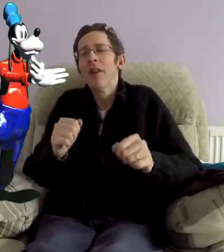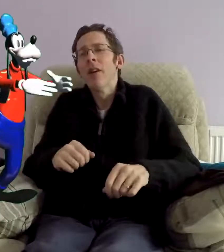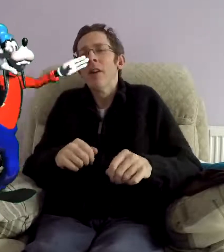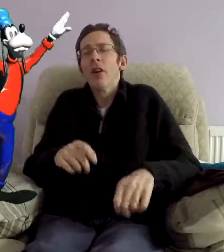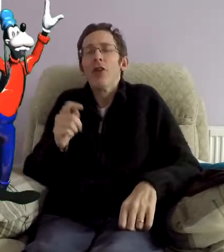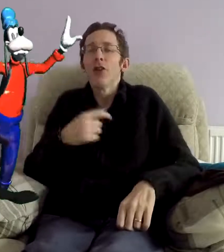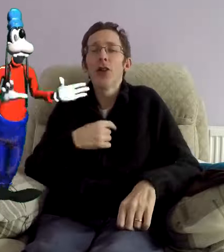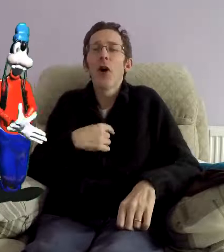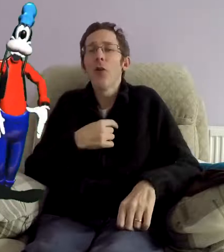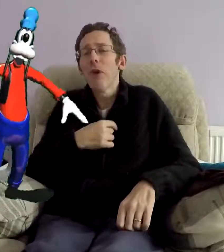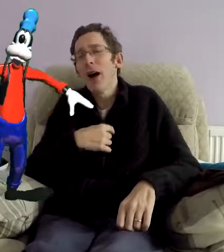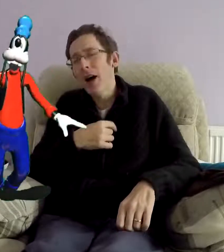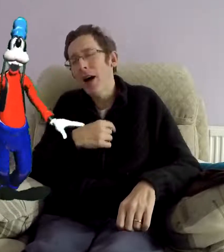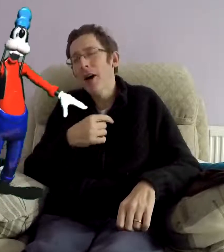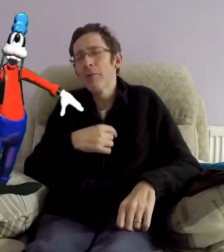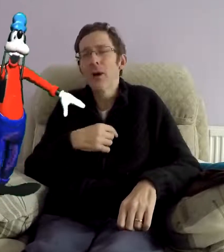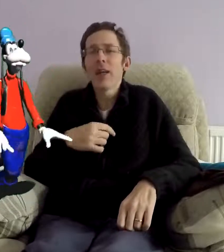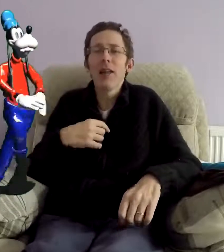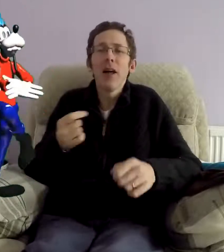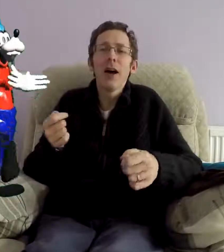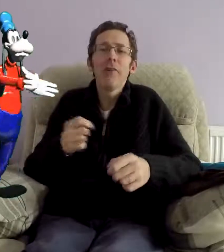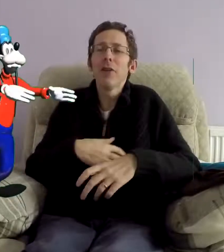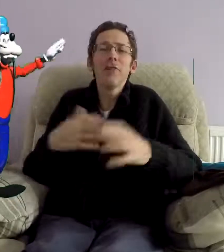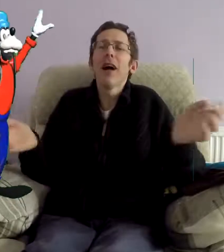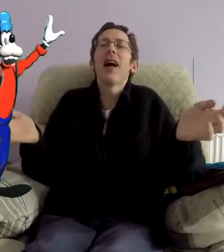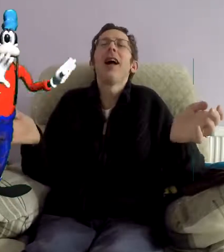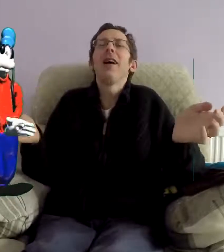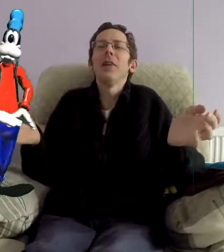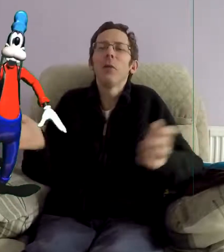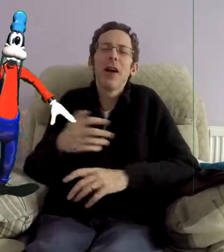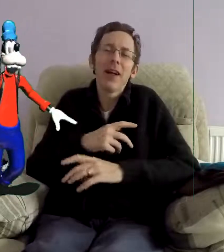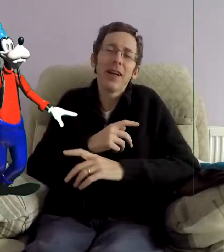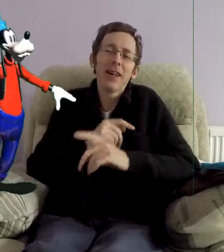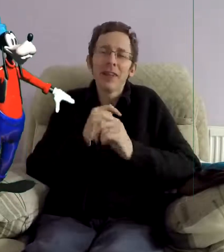You stole my heart, but I love you anyway.